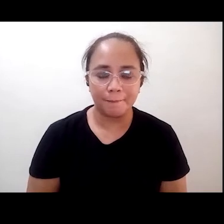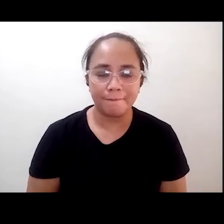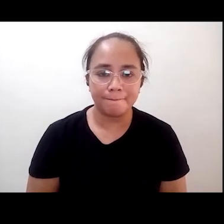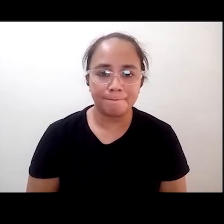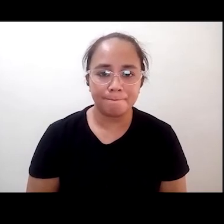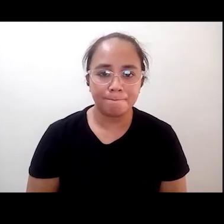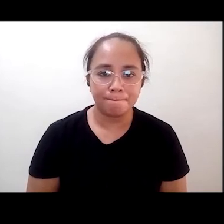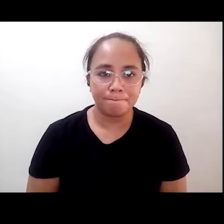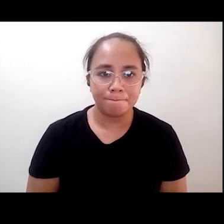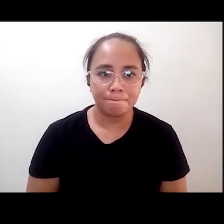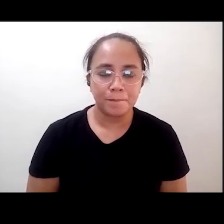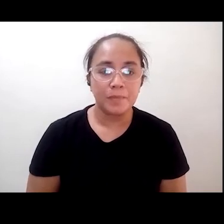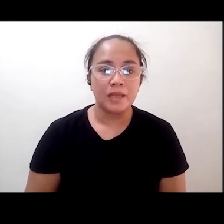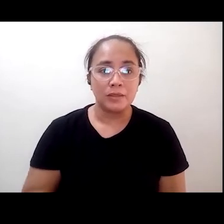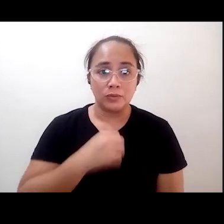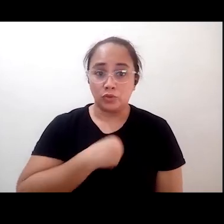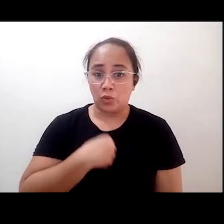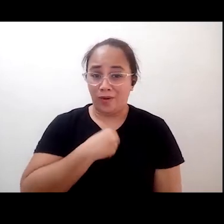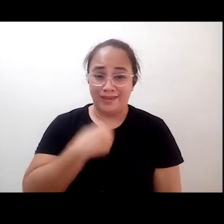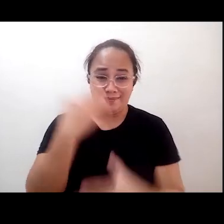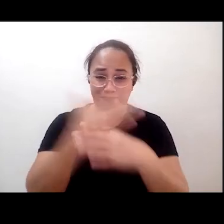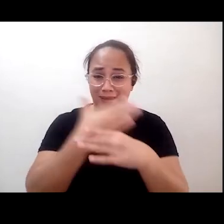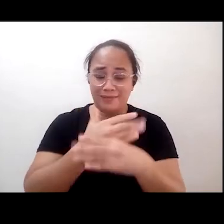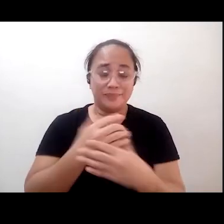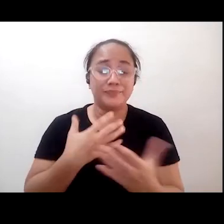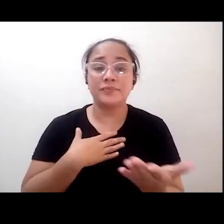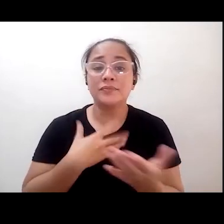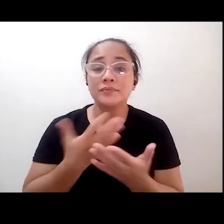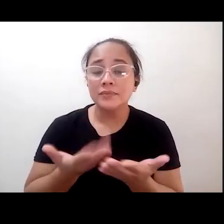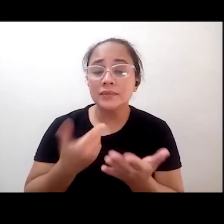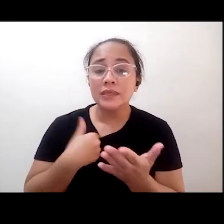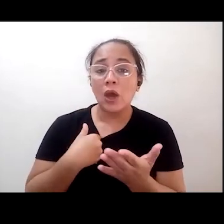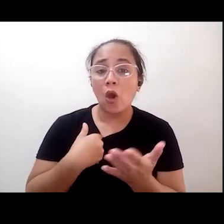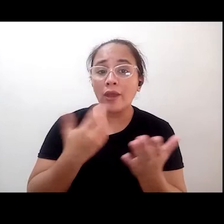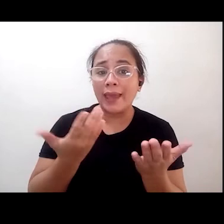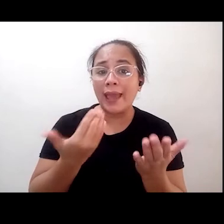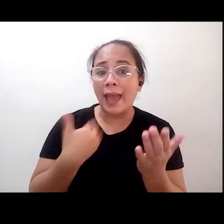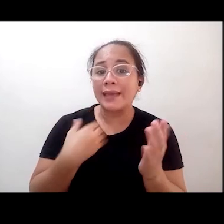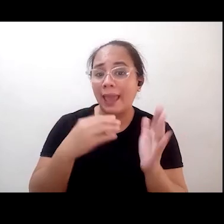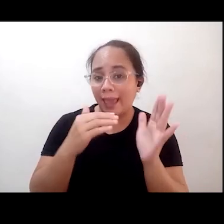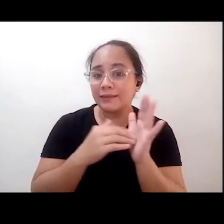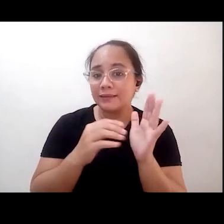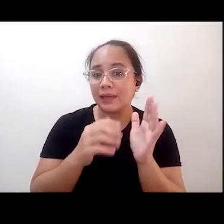Okay, sorry to interrupt. Okay, let's take another example.